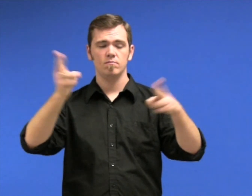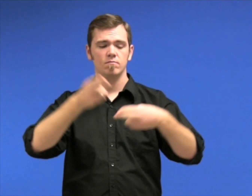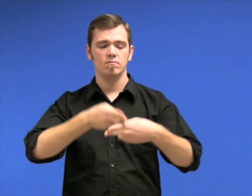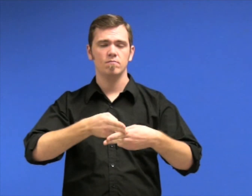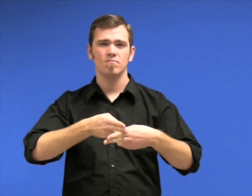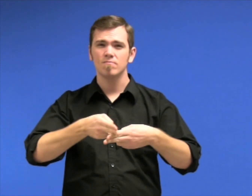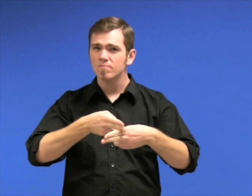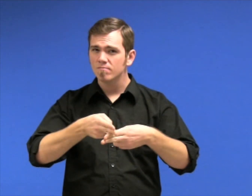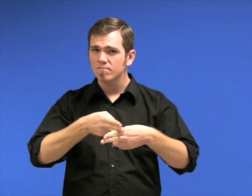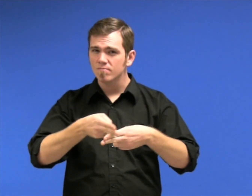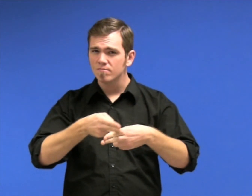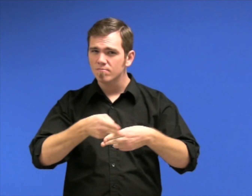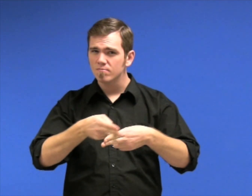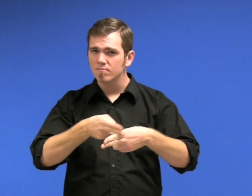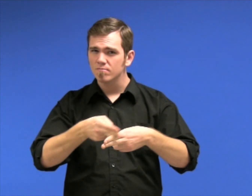is short.